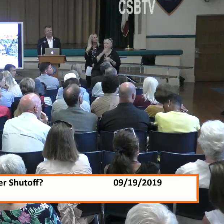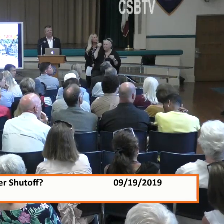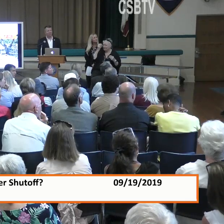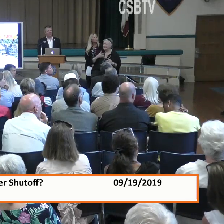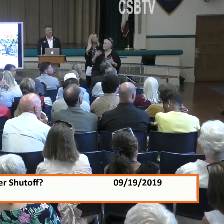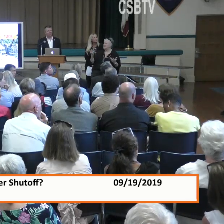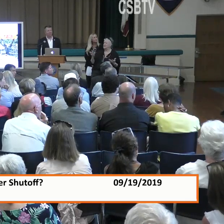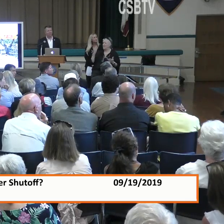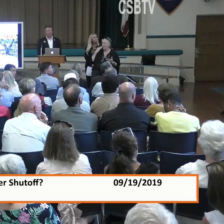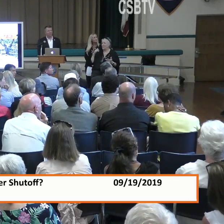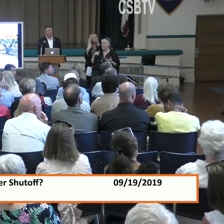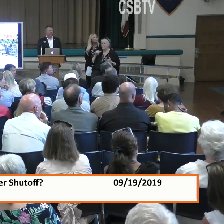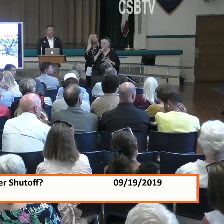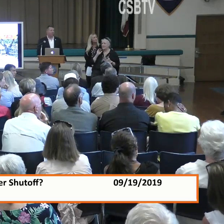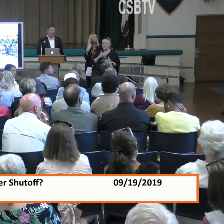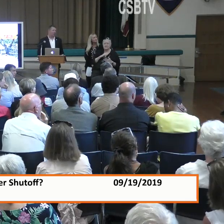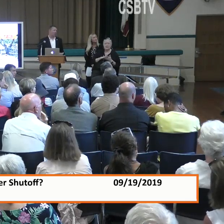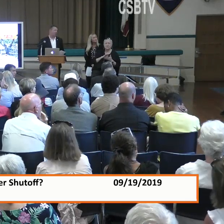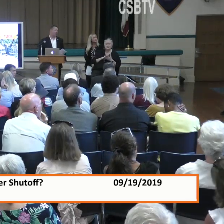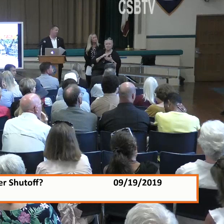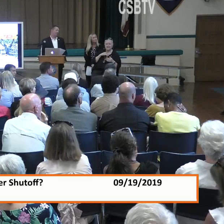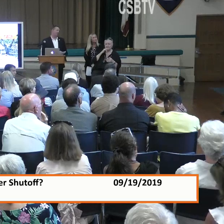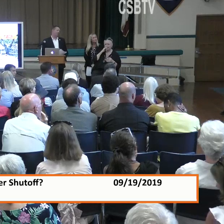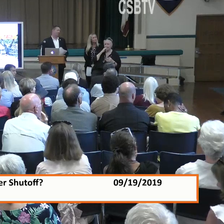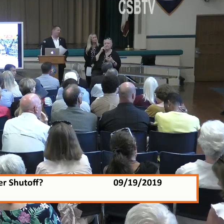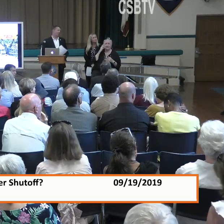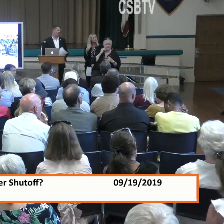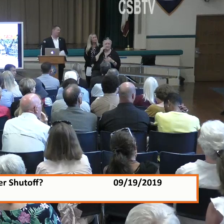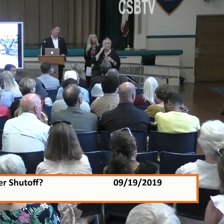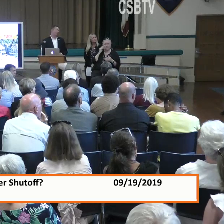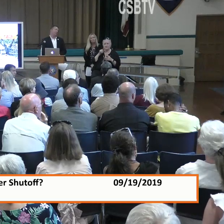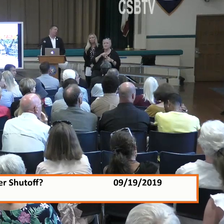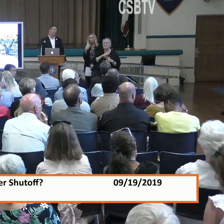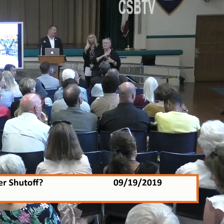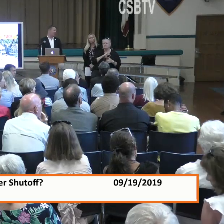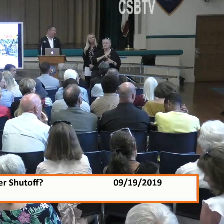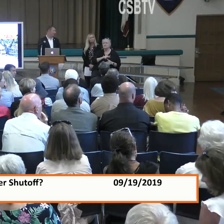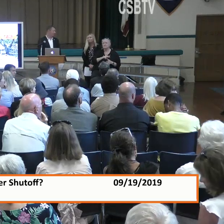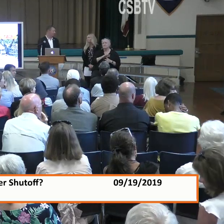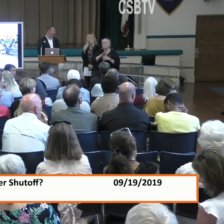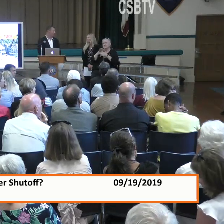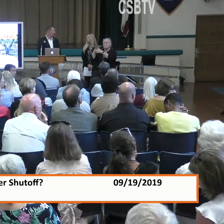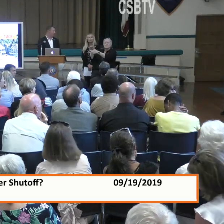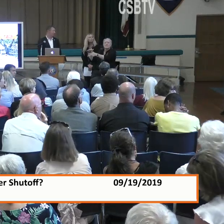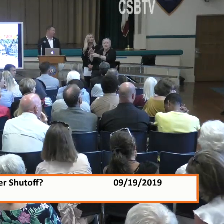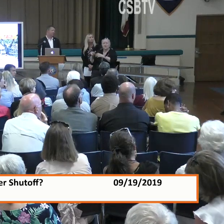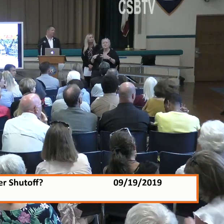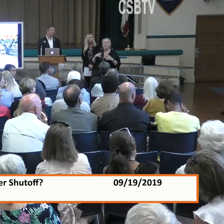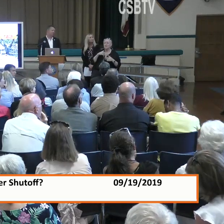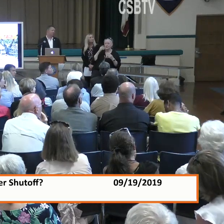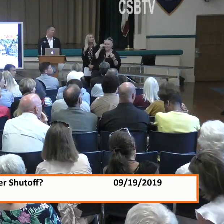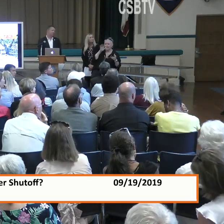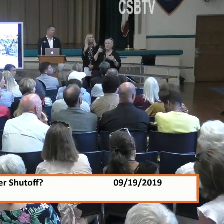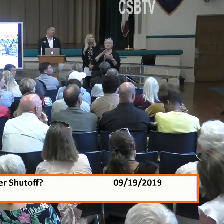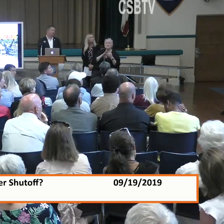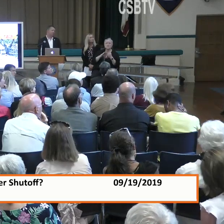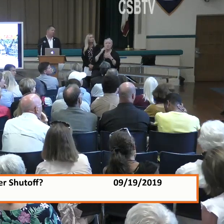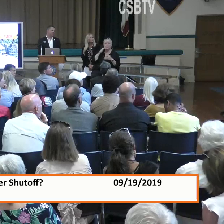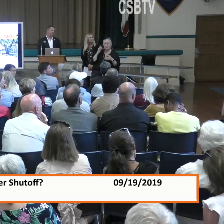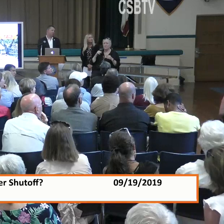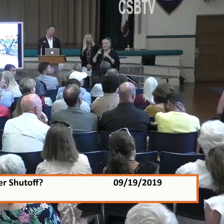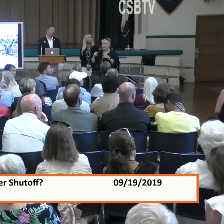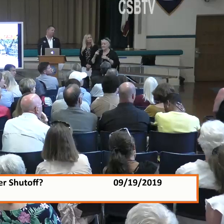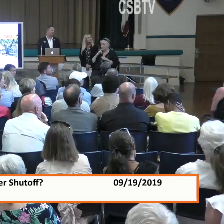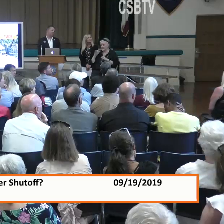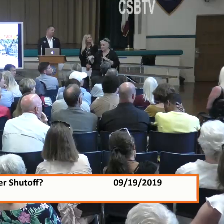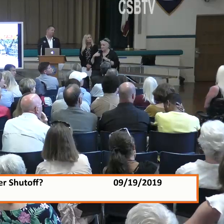the schools, because it's not just our school that has kids that have gone through this, but let the other schools know so we can give those kids, that this